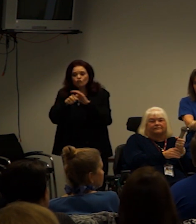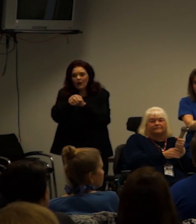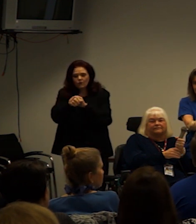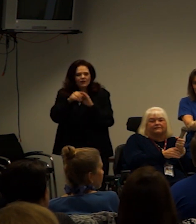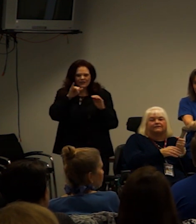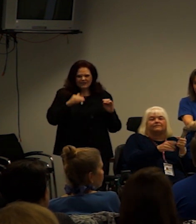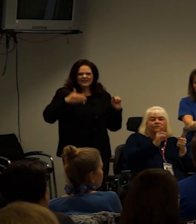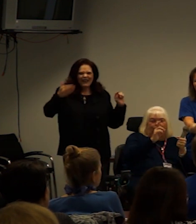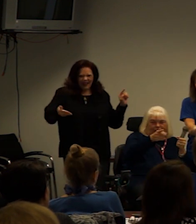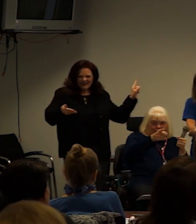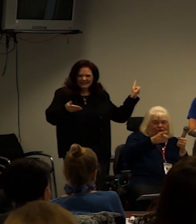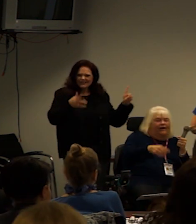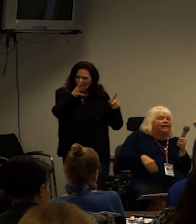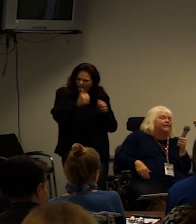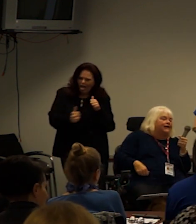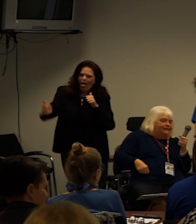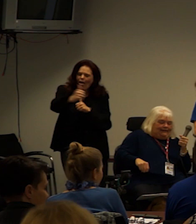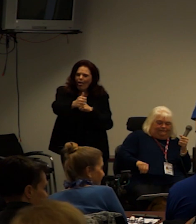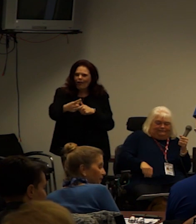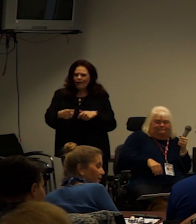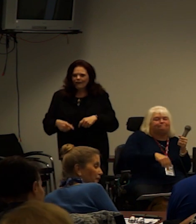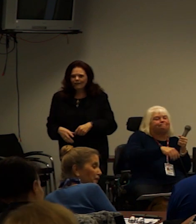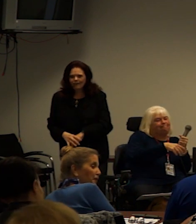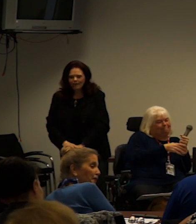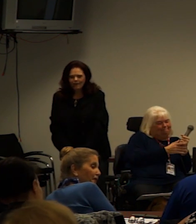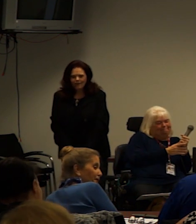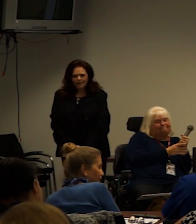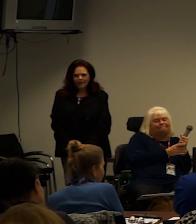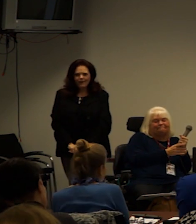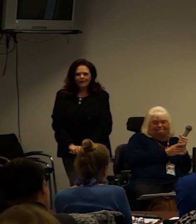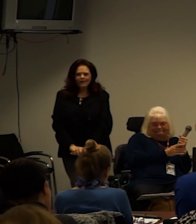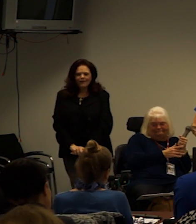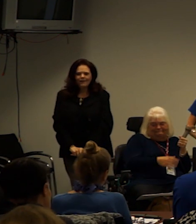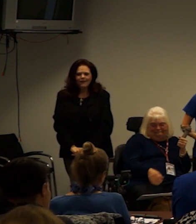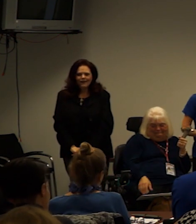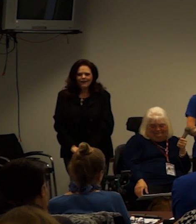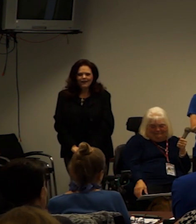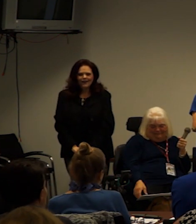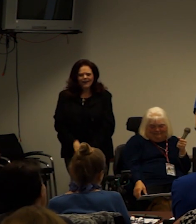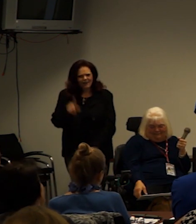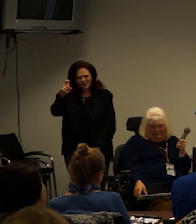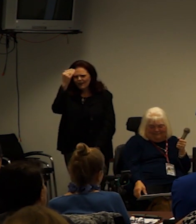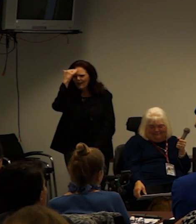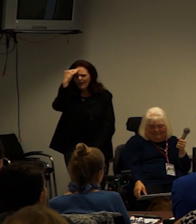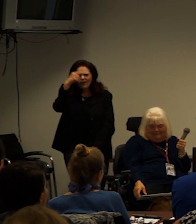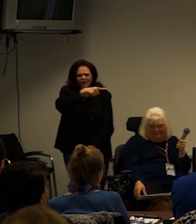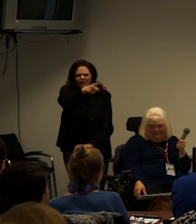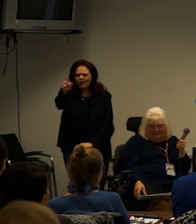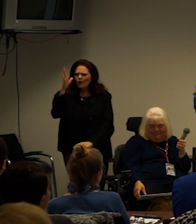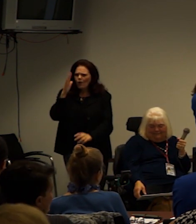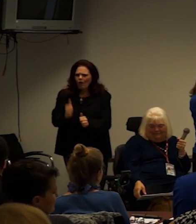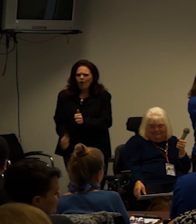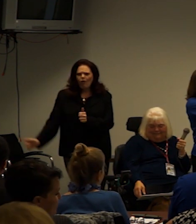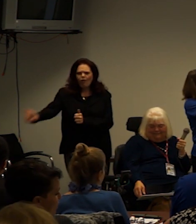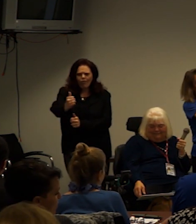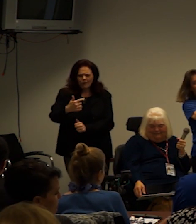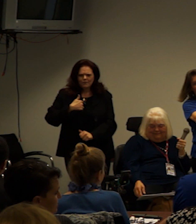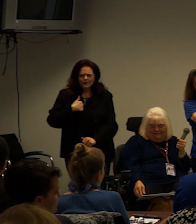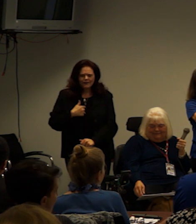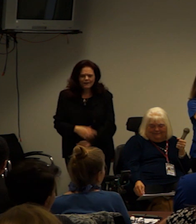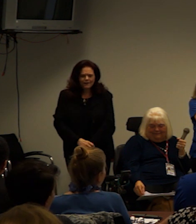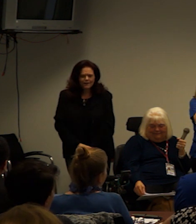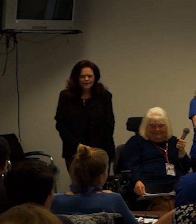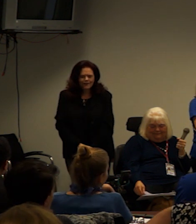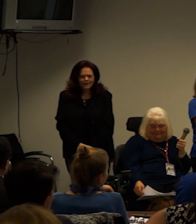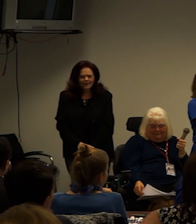That's the next slide. We do have that, yeah. I should have known that this group would get ahead of me, yeah. Well, it's not the